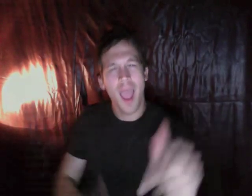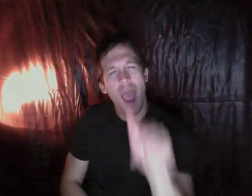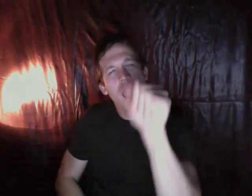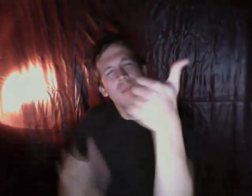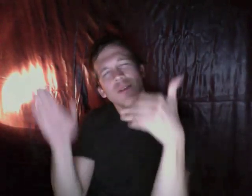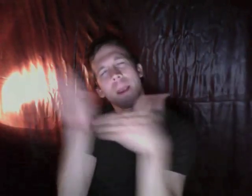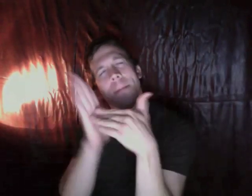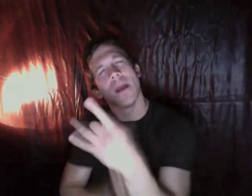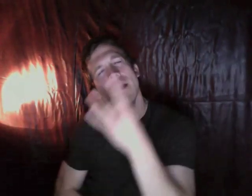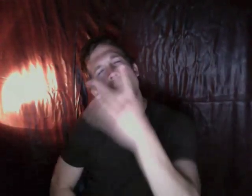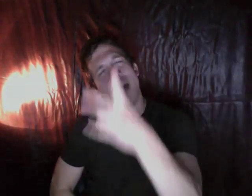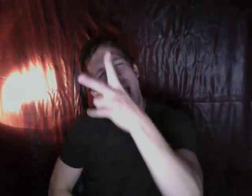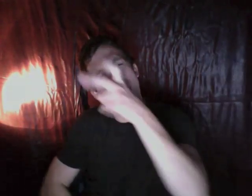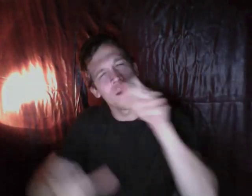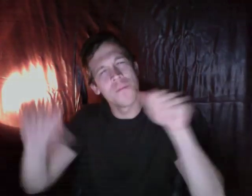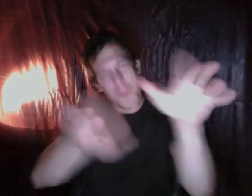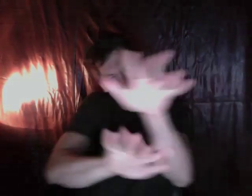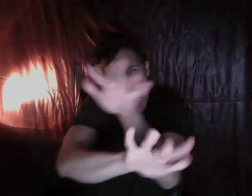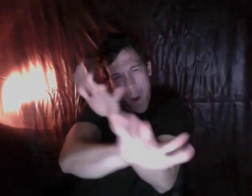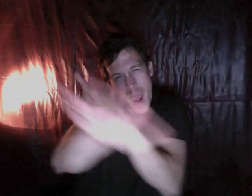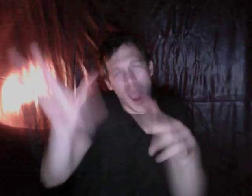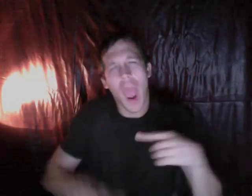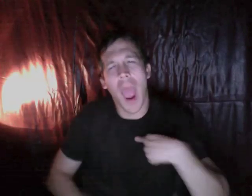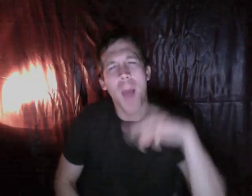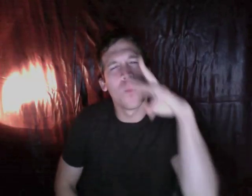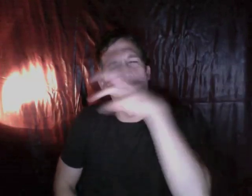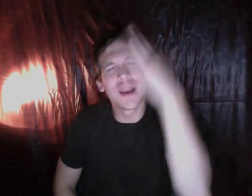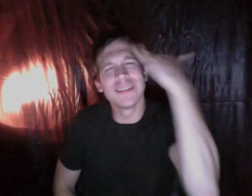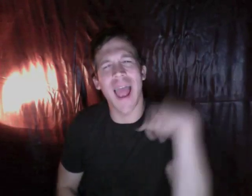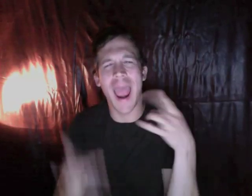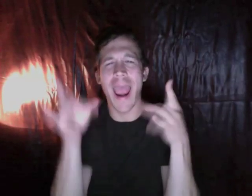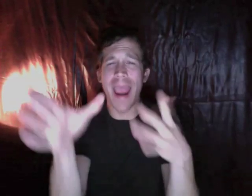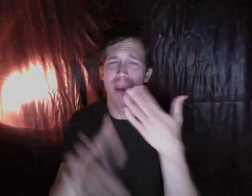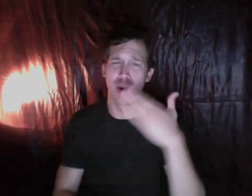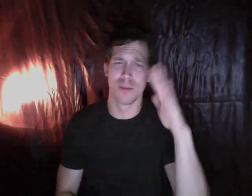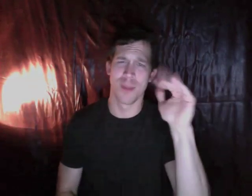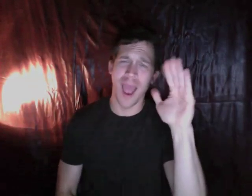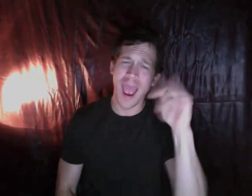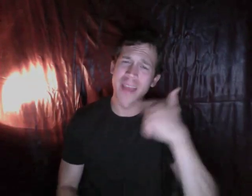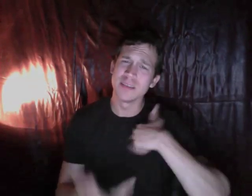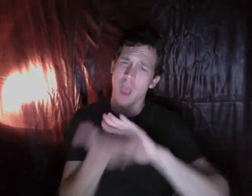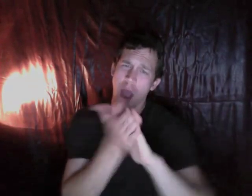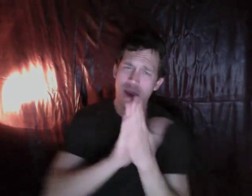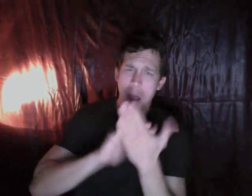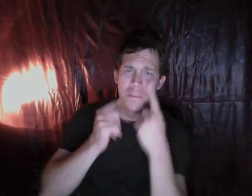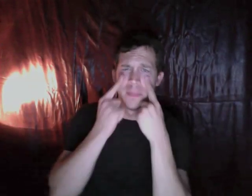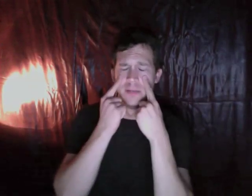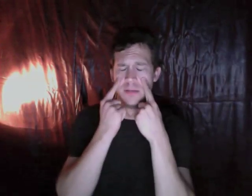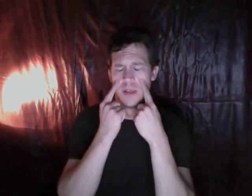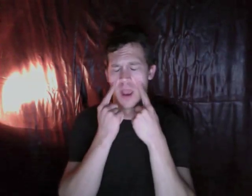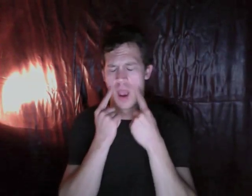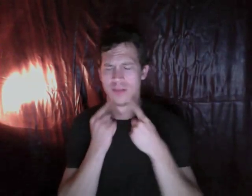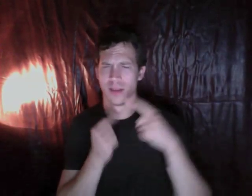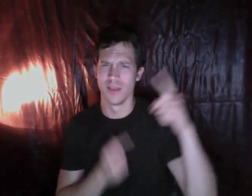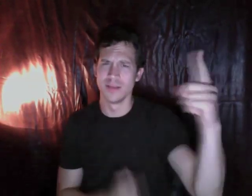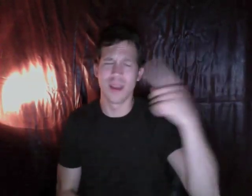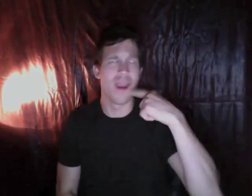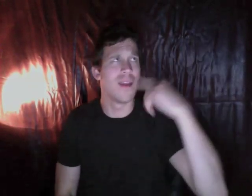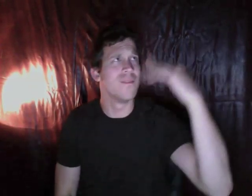To 10 million fireflies, I'm weird cause I hate goodbyes. I got misty eyes as they said